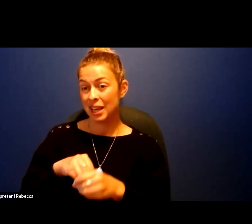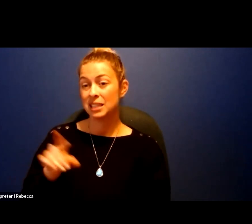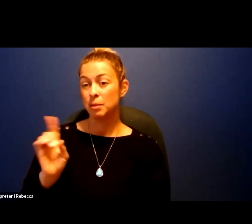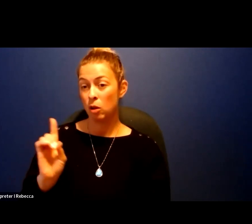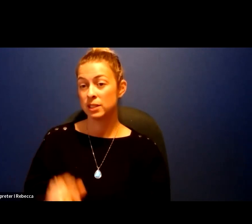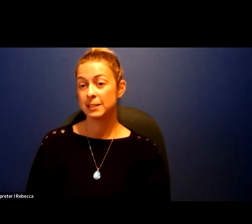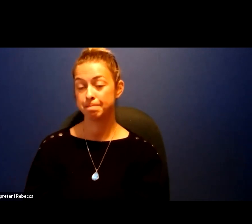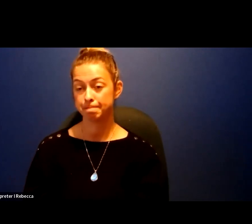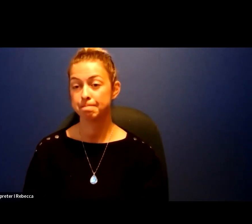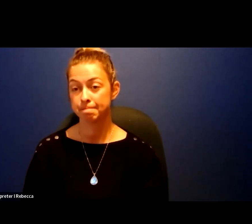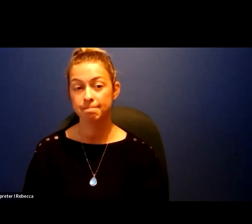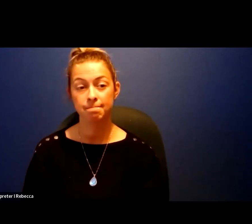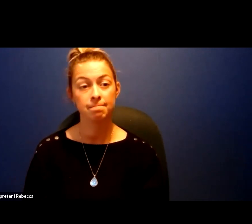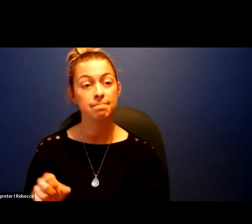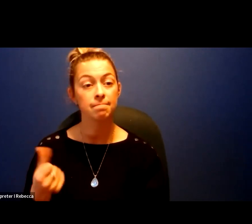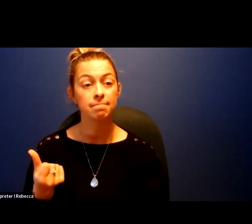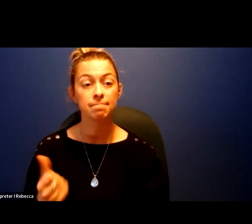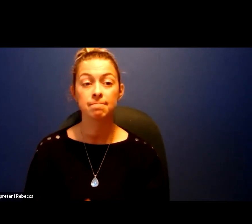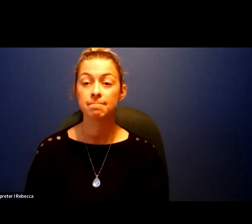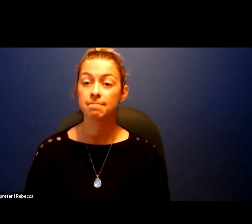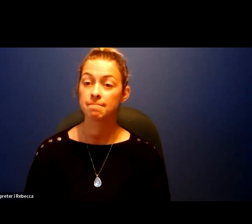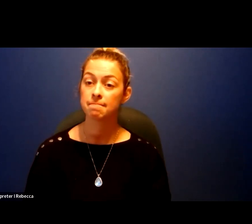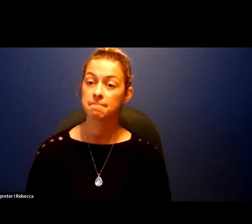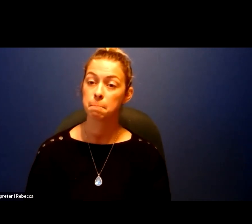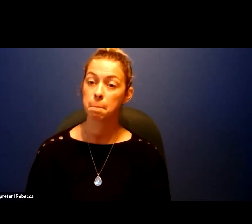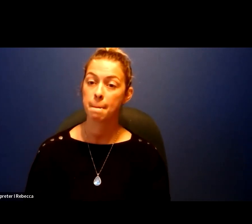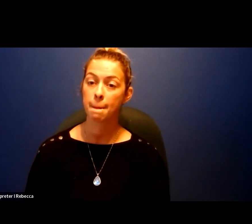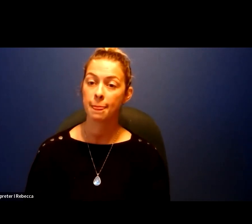Okay, others? Anyone else want to add something?